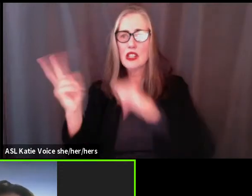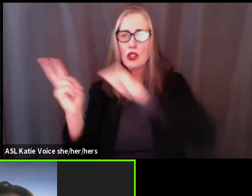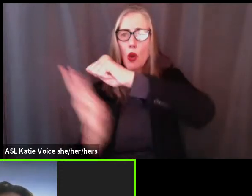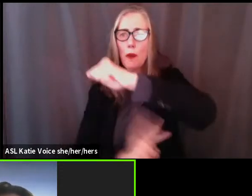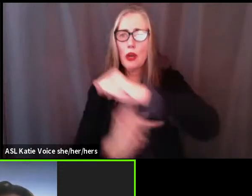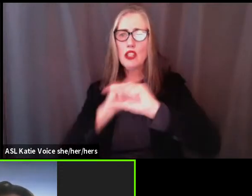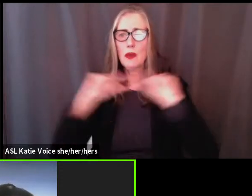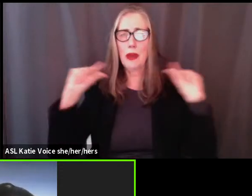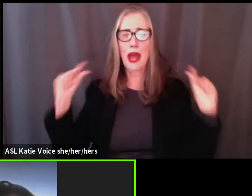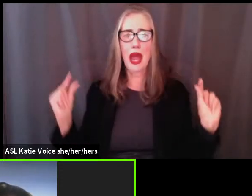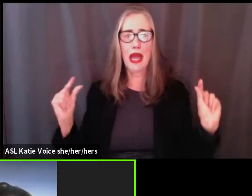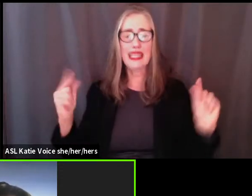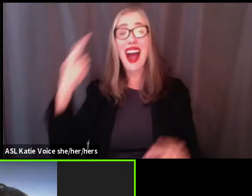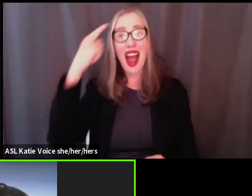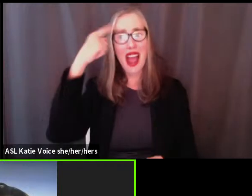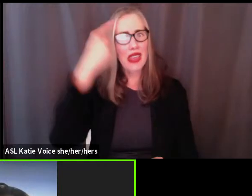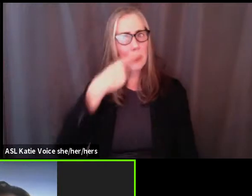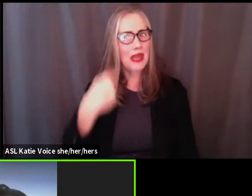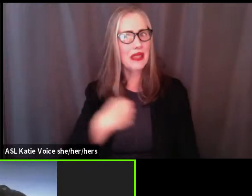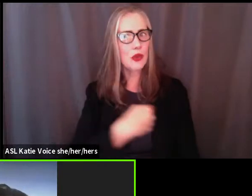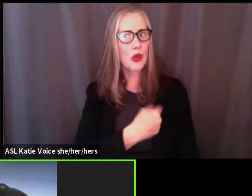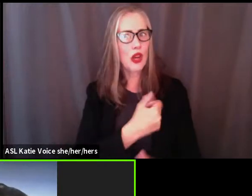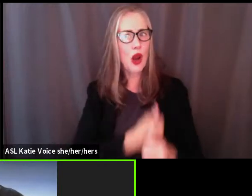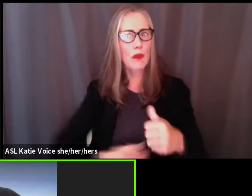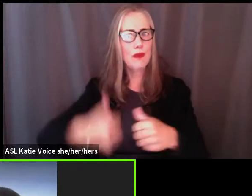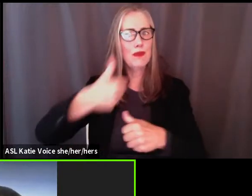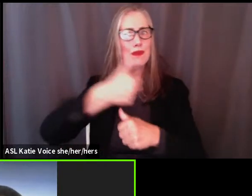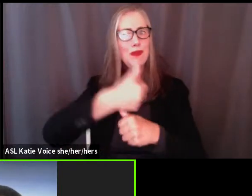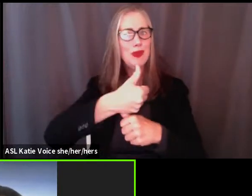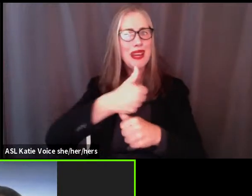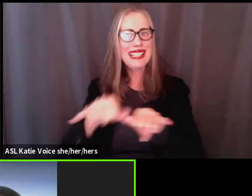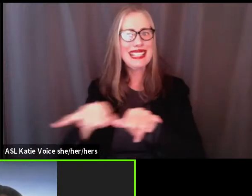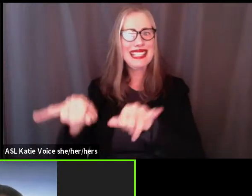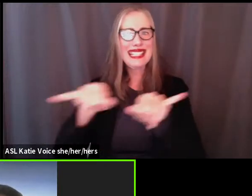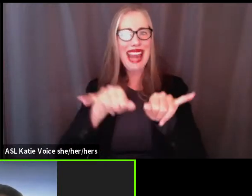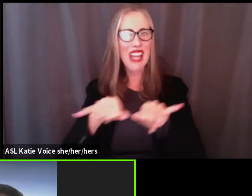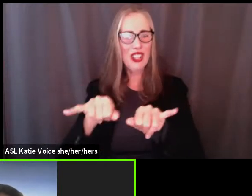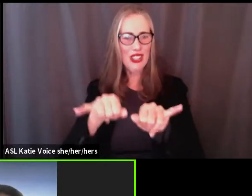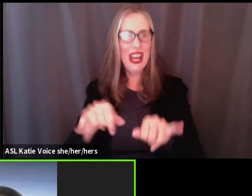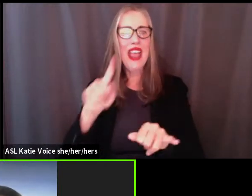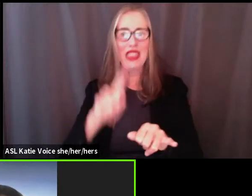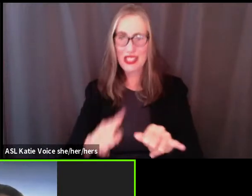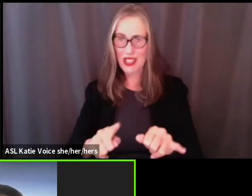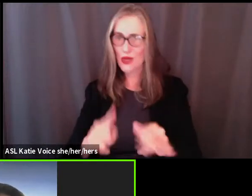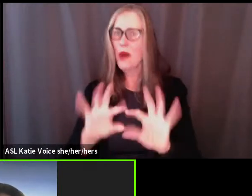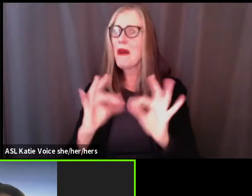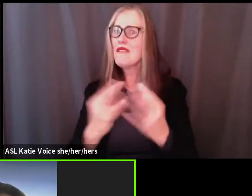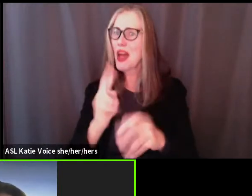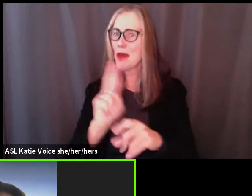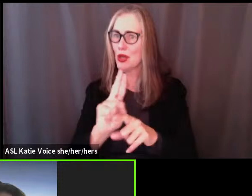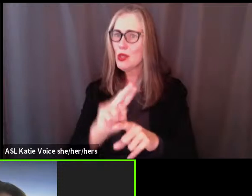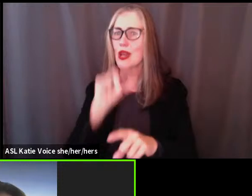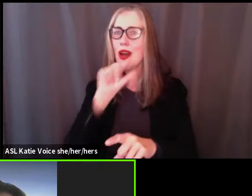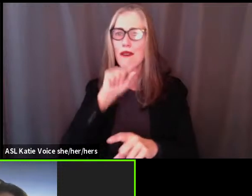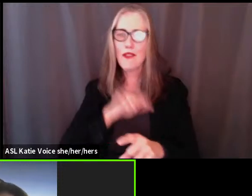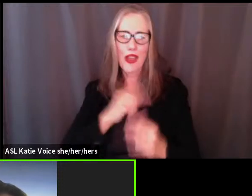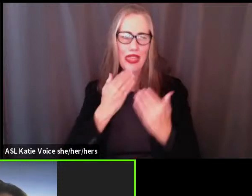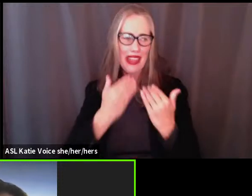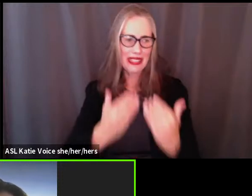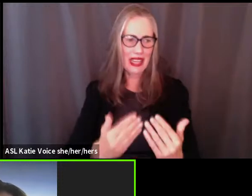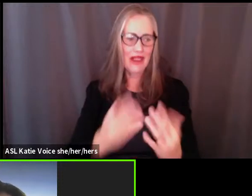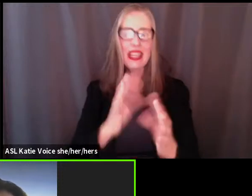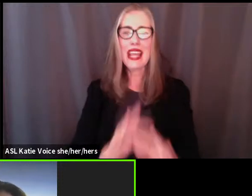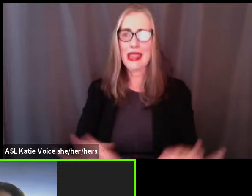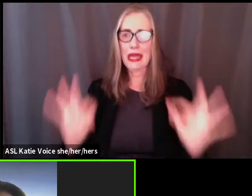rules the highest standard. As I said before, this is the standard my family's using at Thanksgiving. I think it's really critically important that we